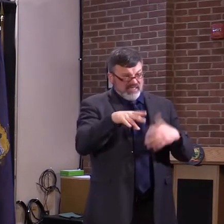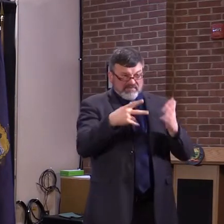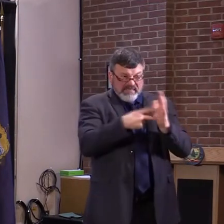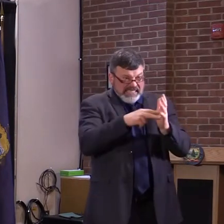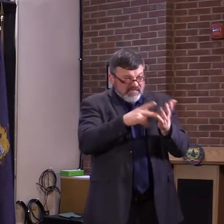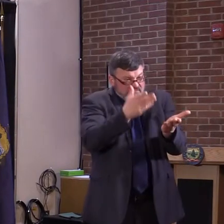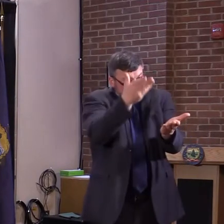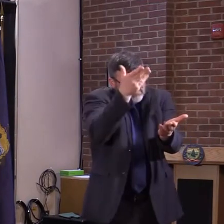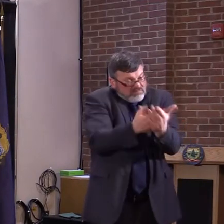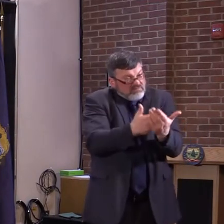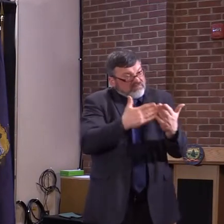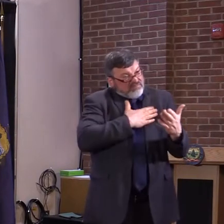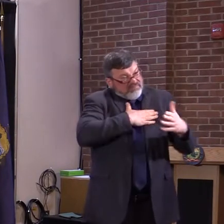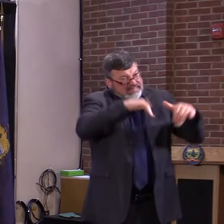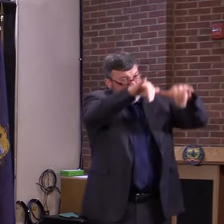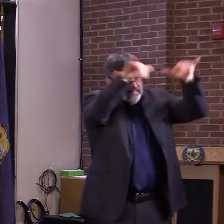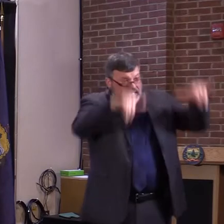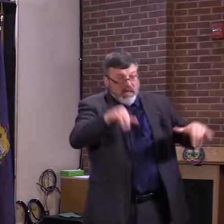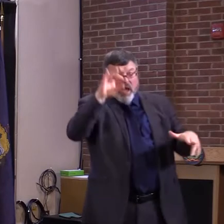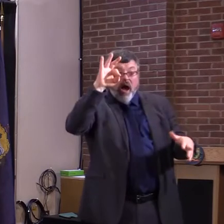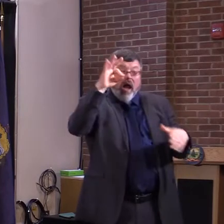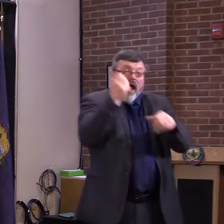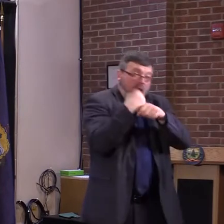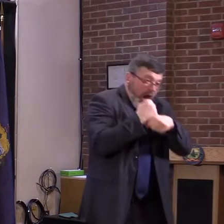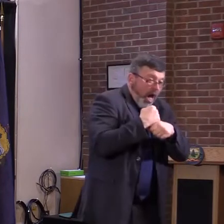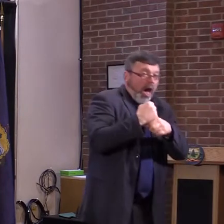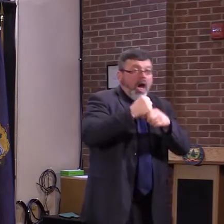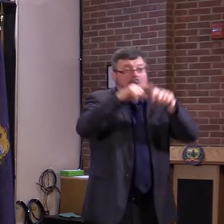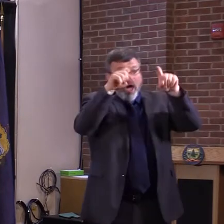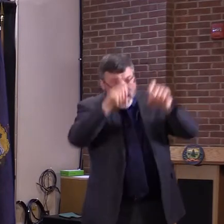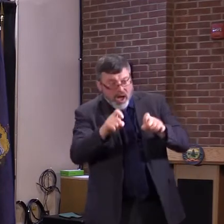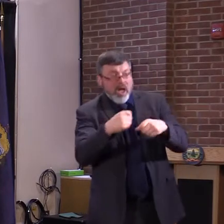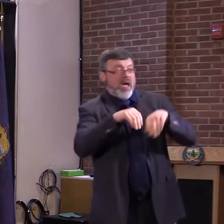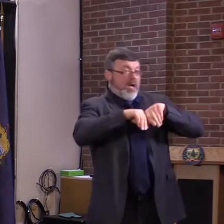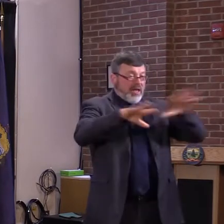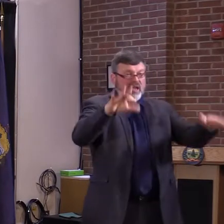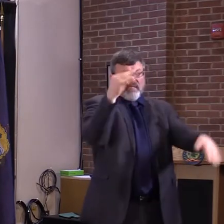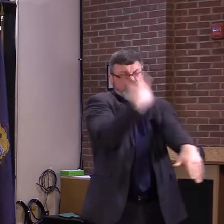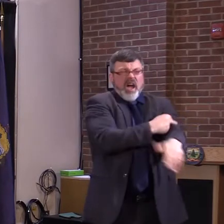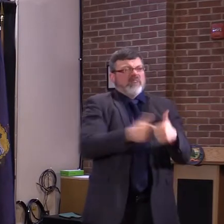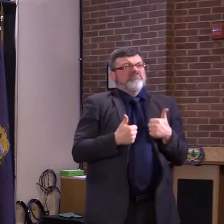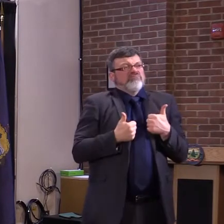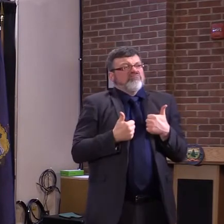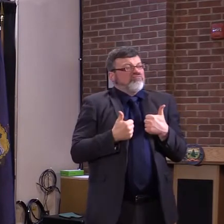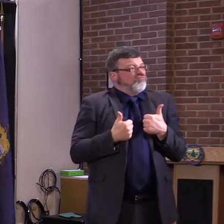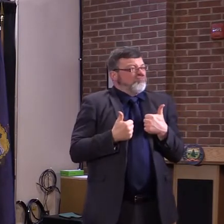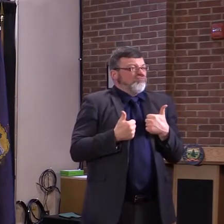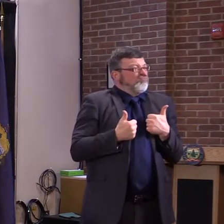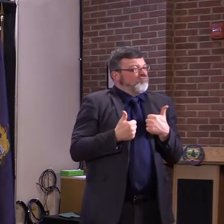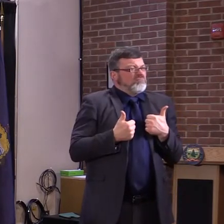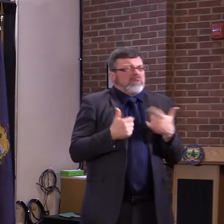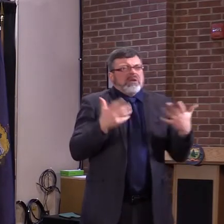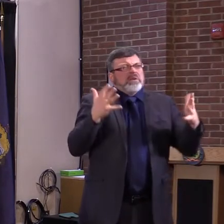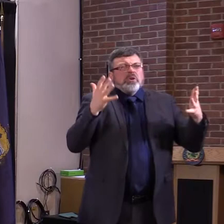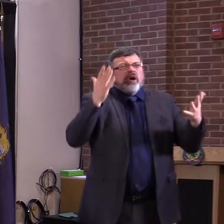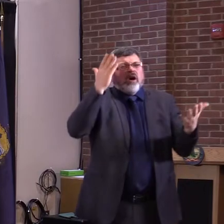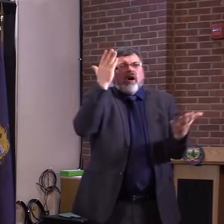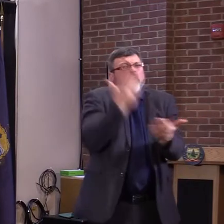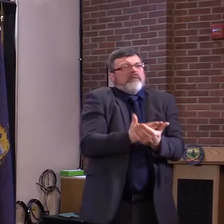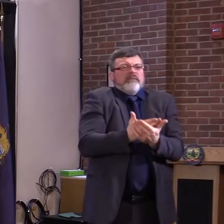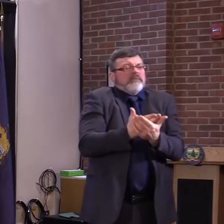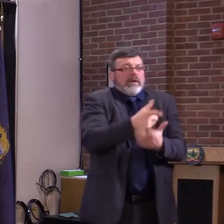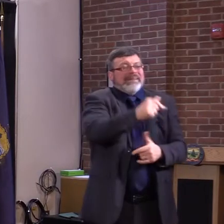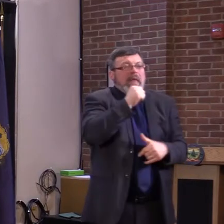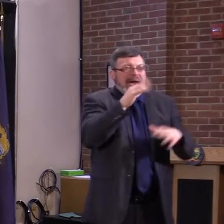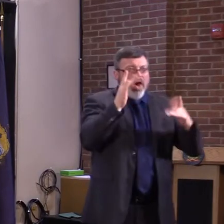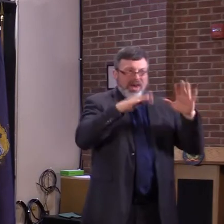This step just means there's even more data proving that it works and is safe. Along with the Pfizer vaccine, we